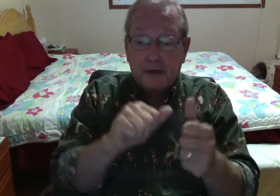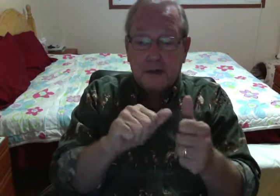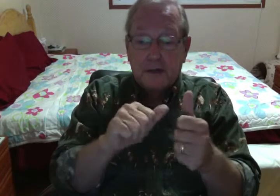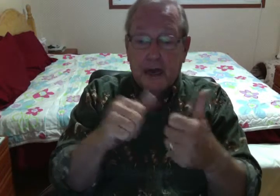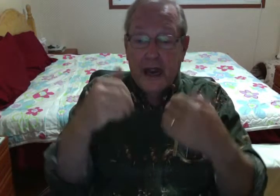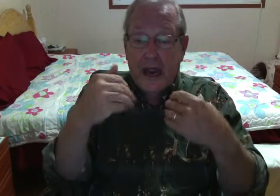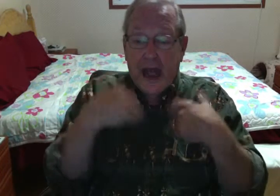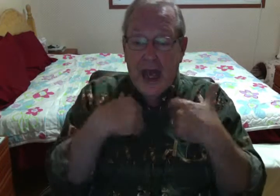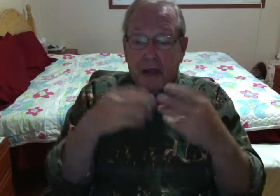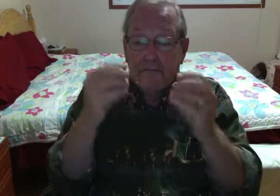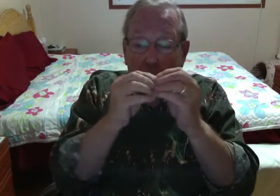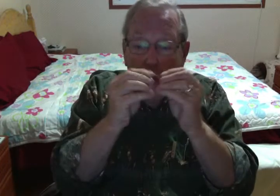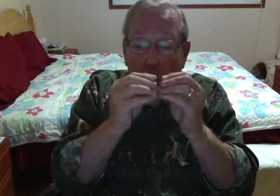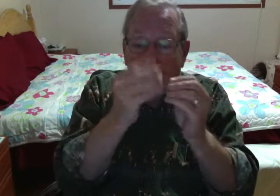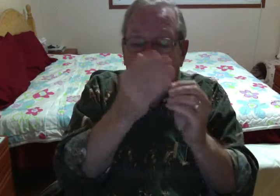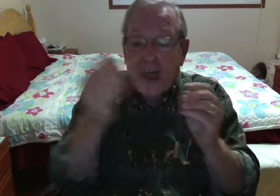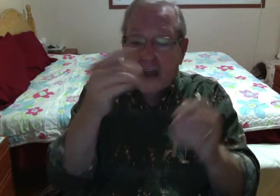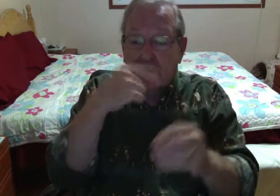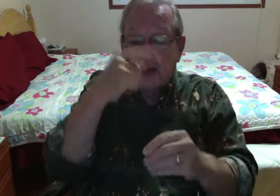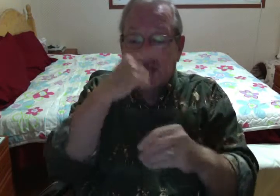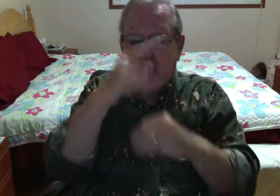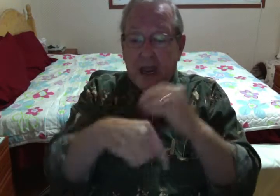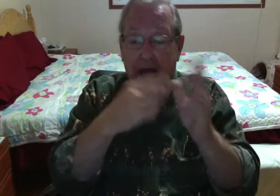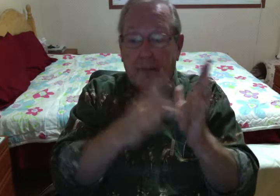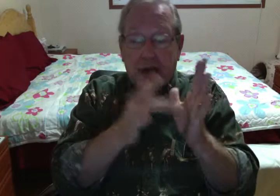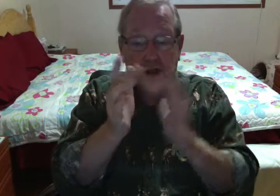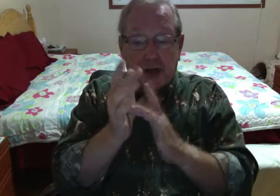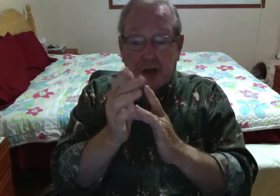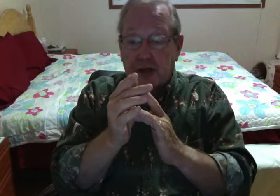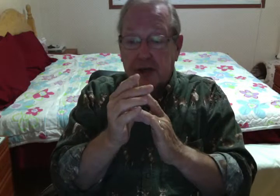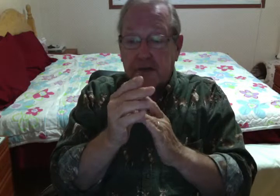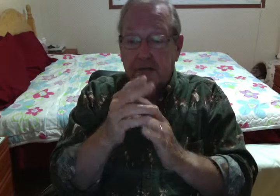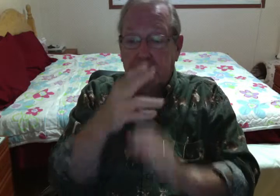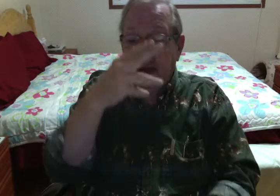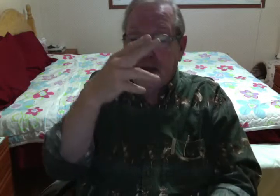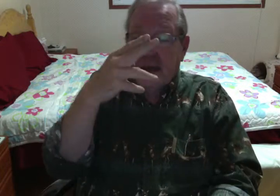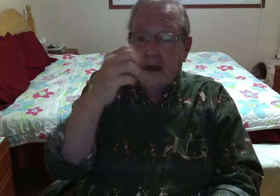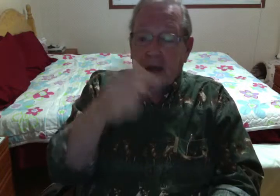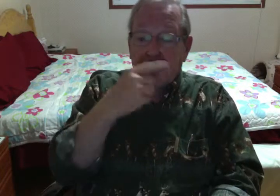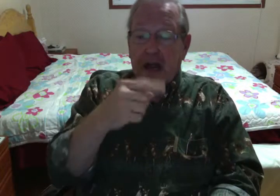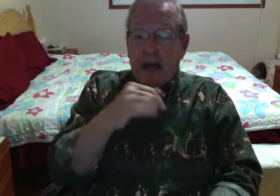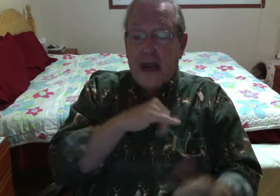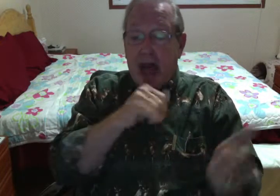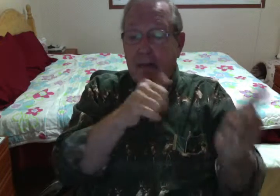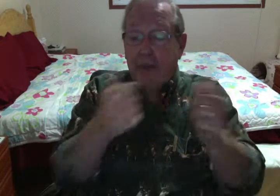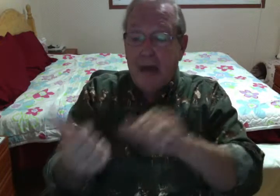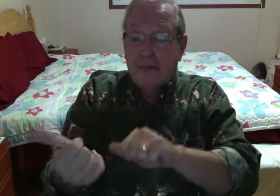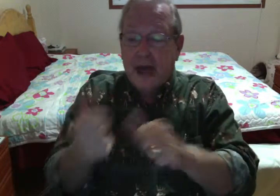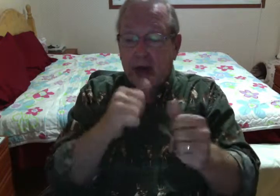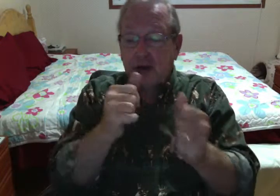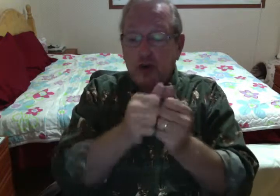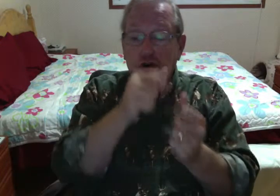had more things to say about Jesus. He said, baptize you